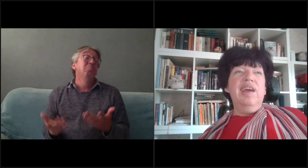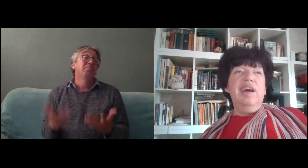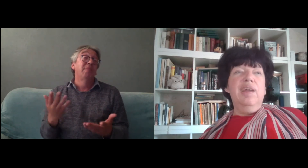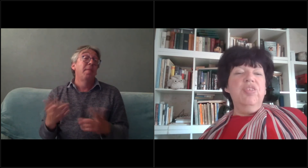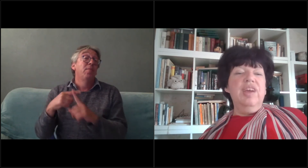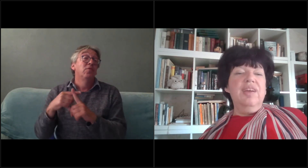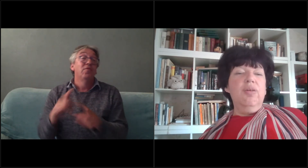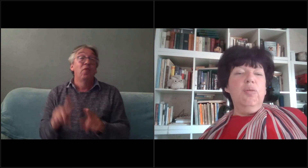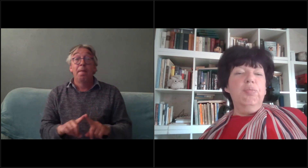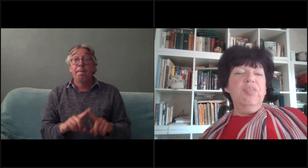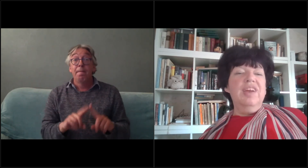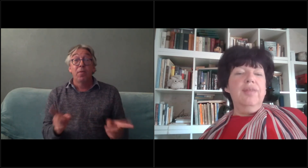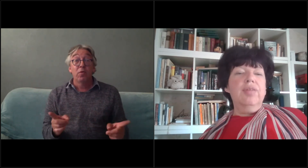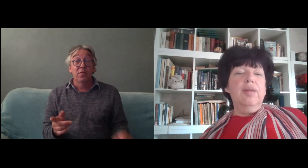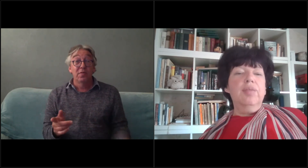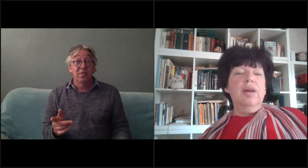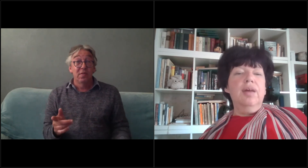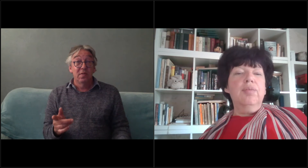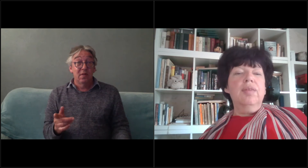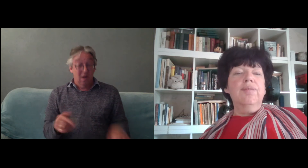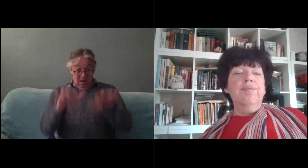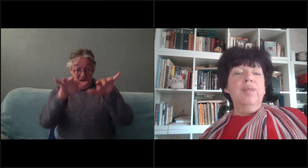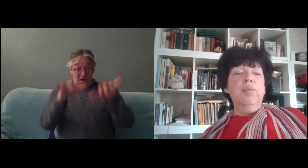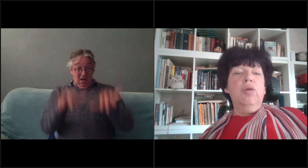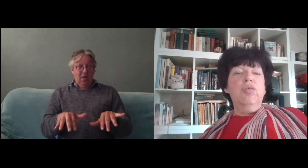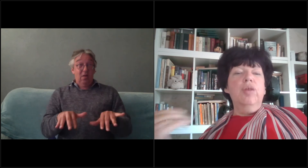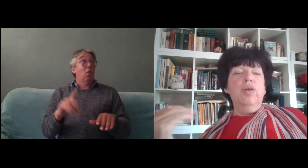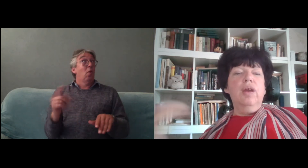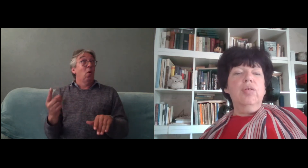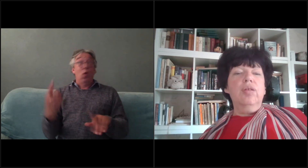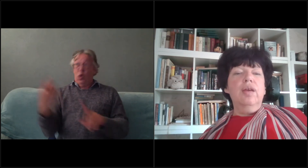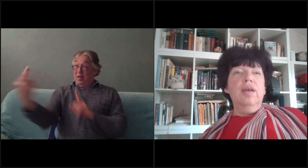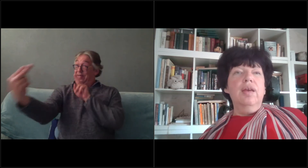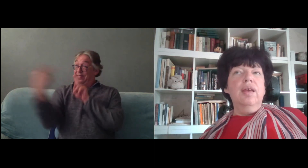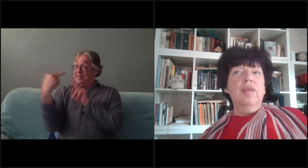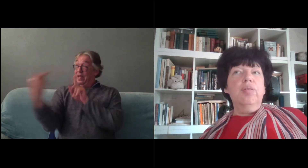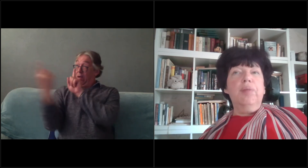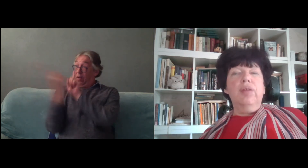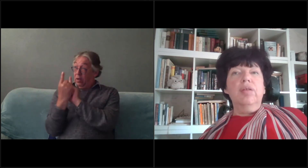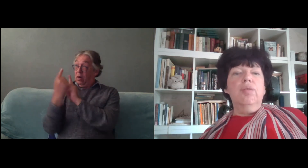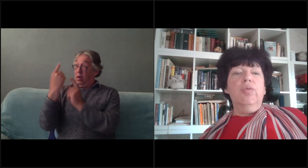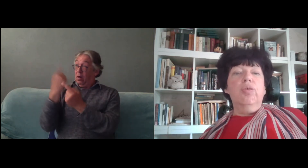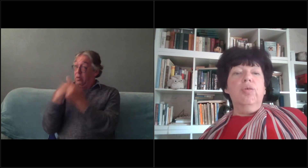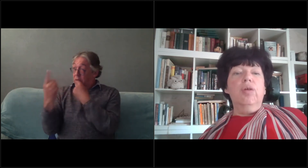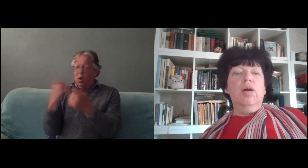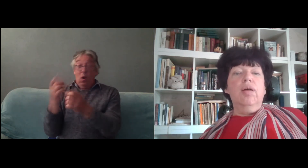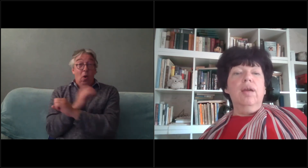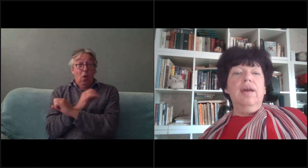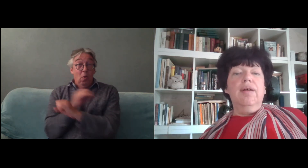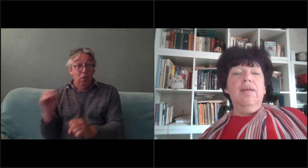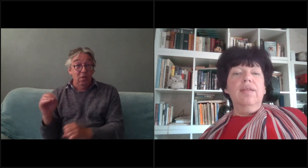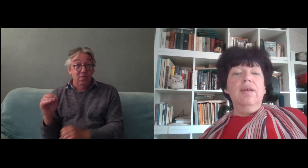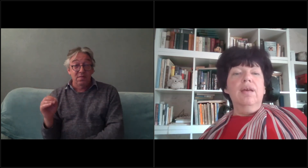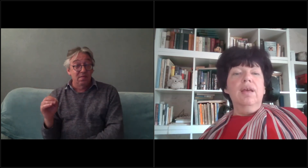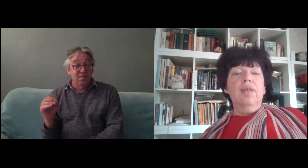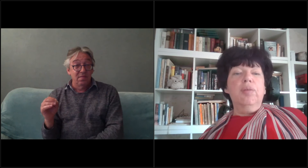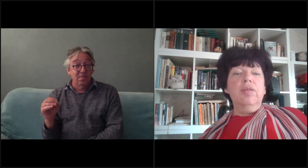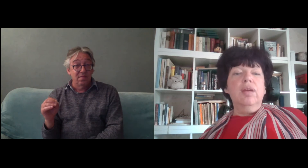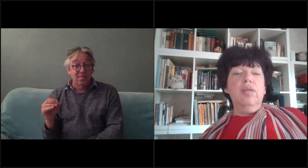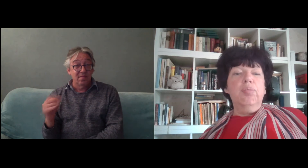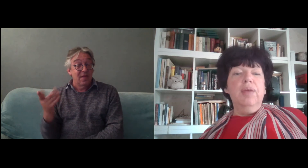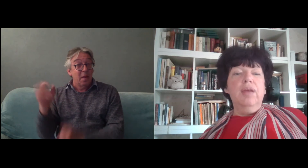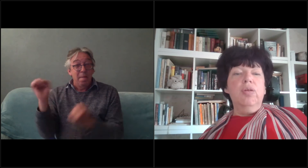very objective sometimes, because when you cannot see if the person can work or can't, if